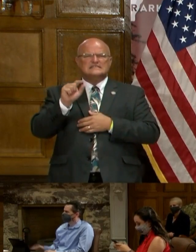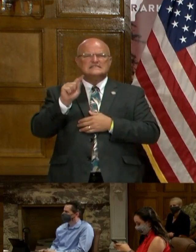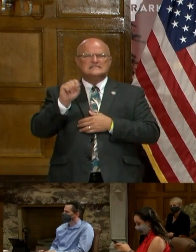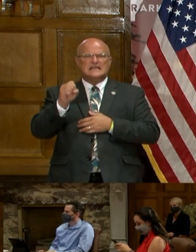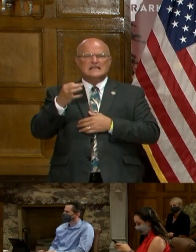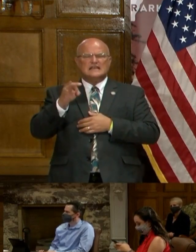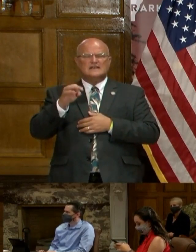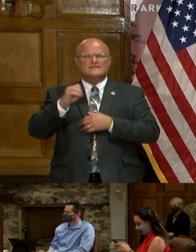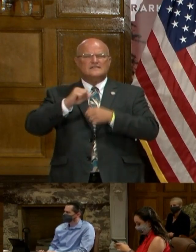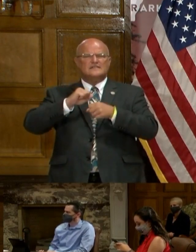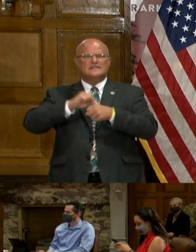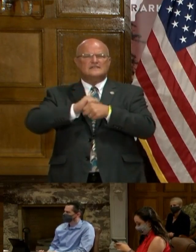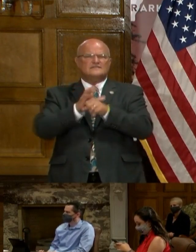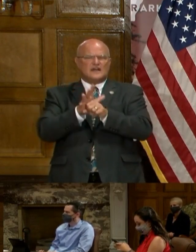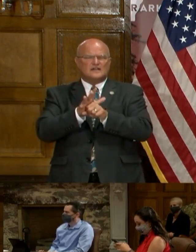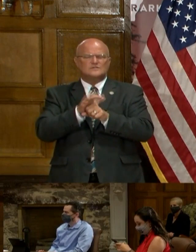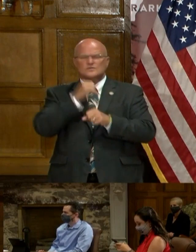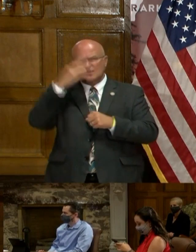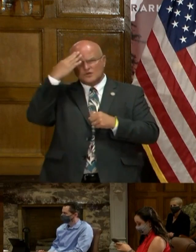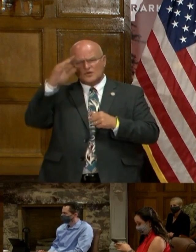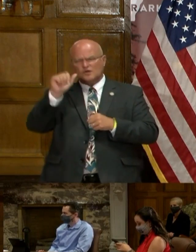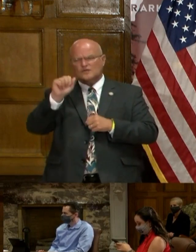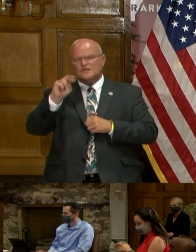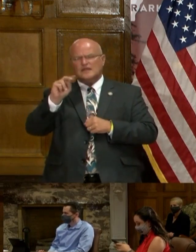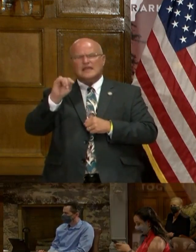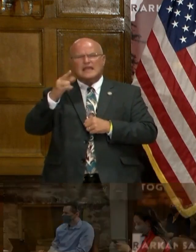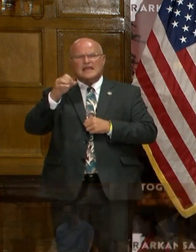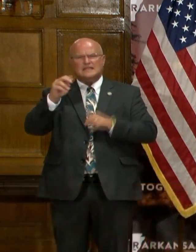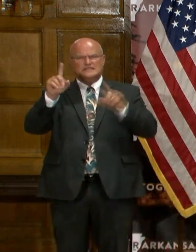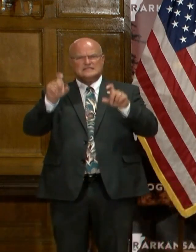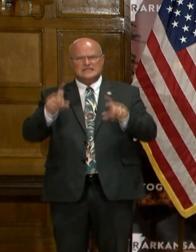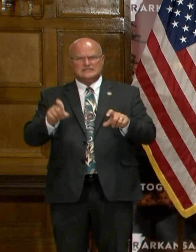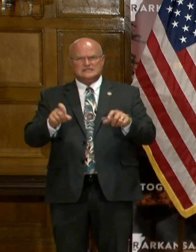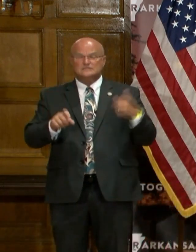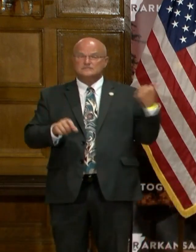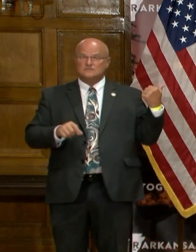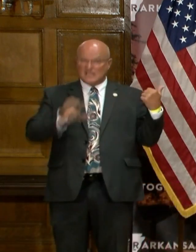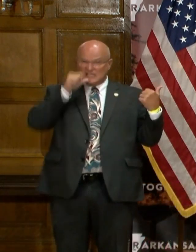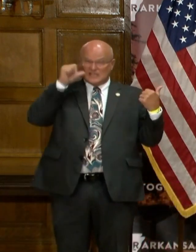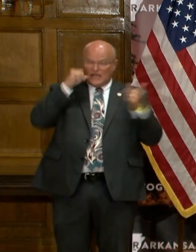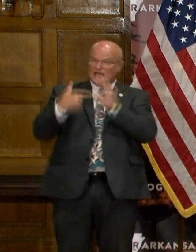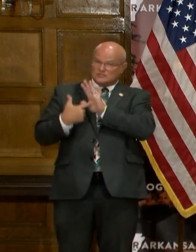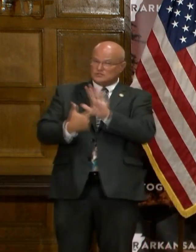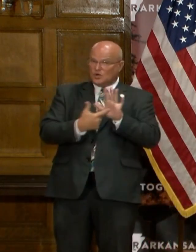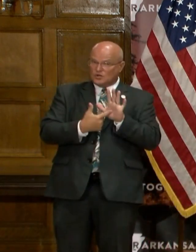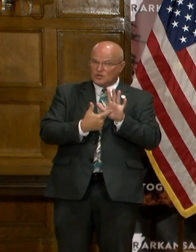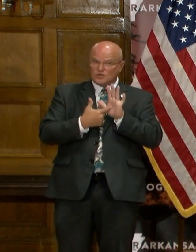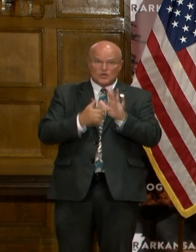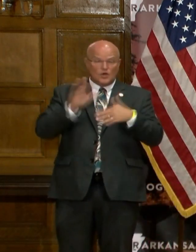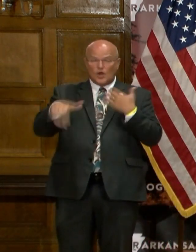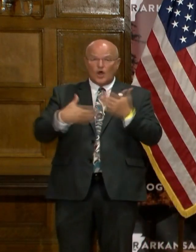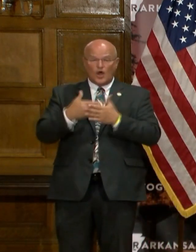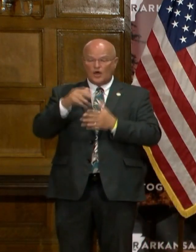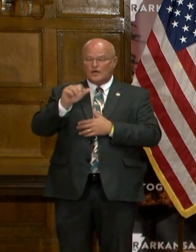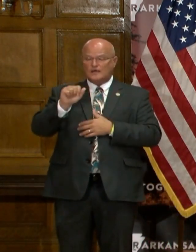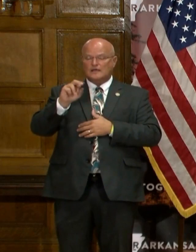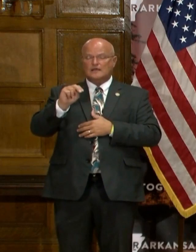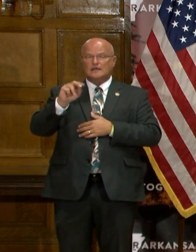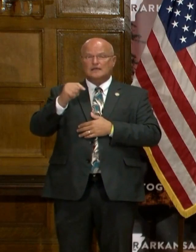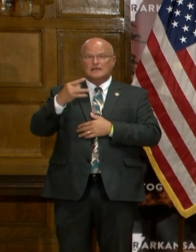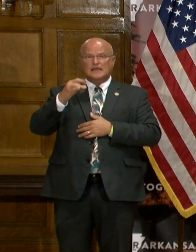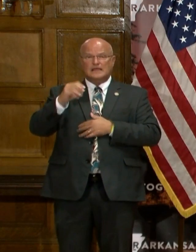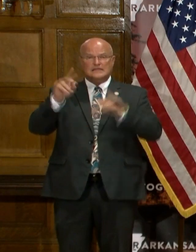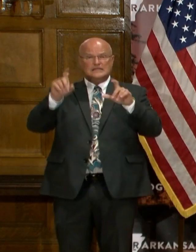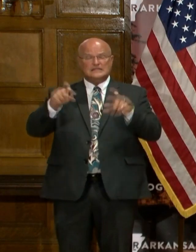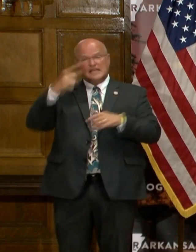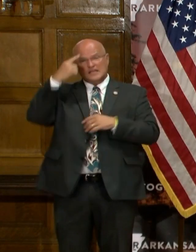results of the antigen testing? Well, yesterday I did show the results of the antigen testing. We showed all of the antigen tests